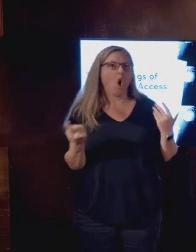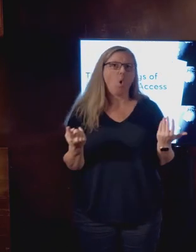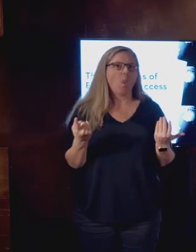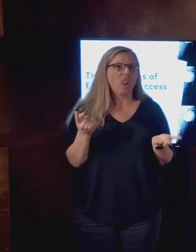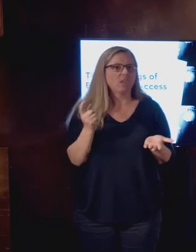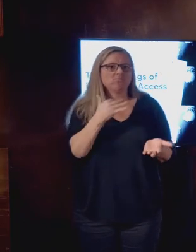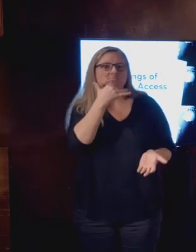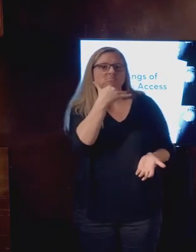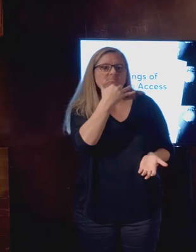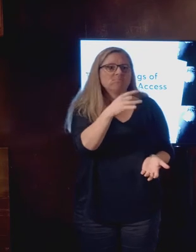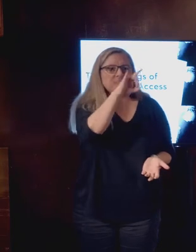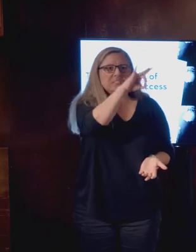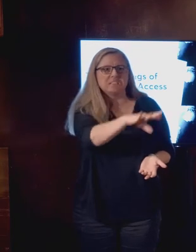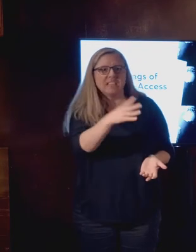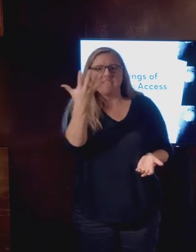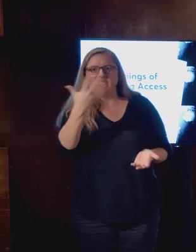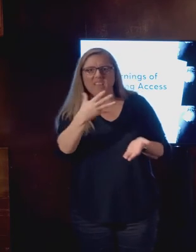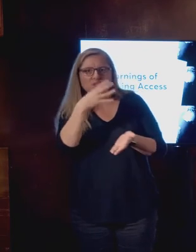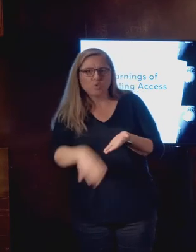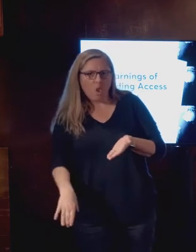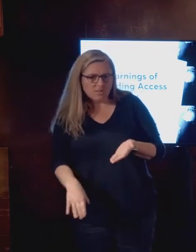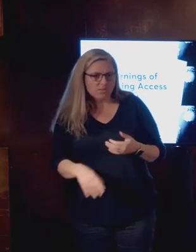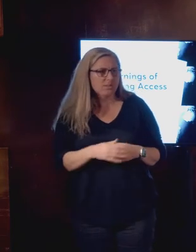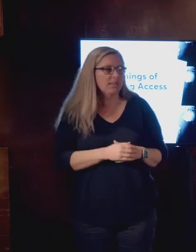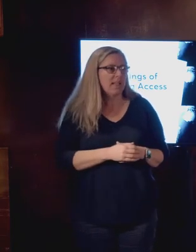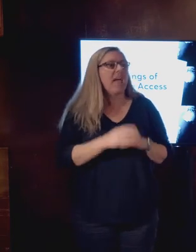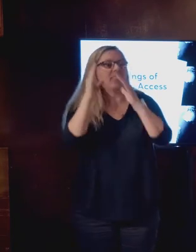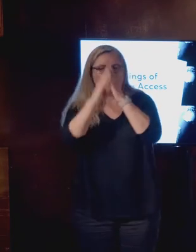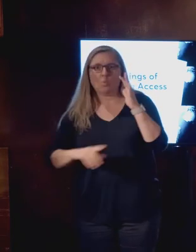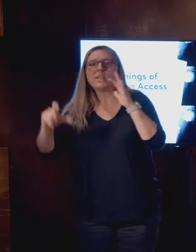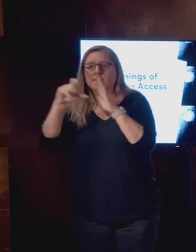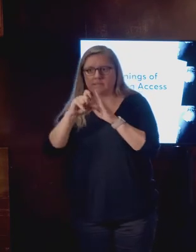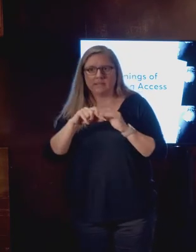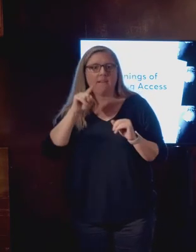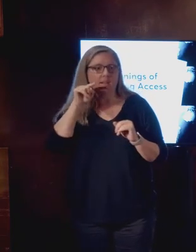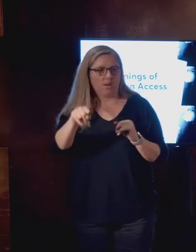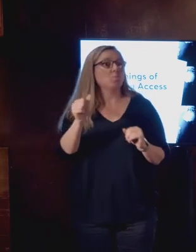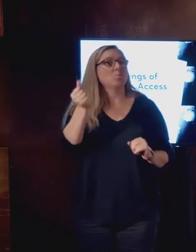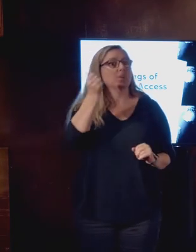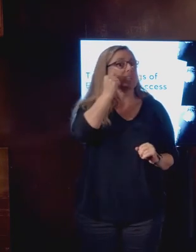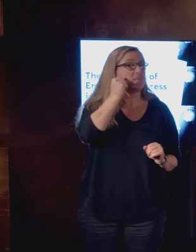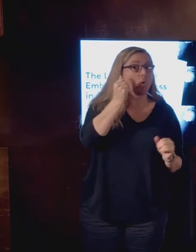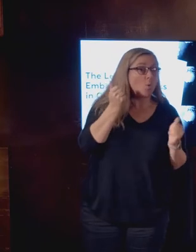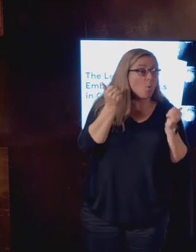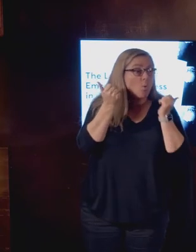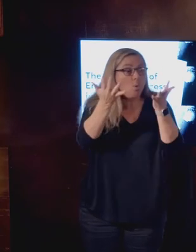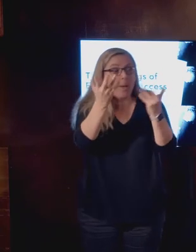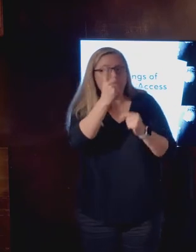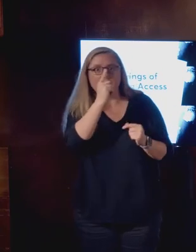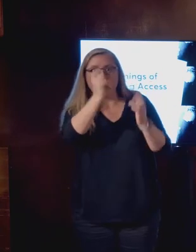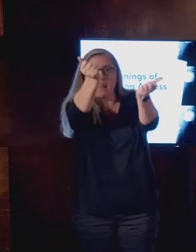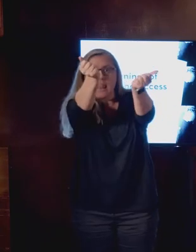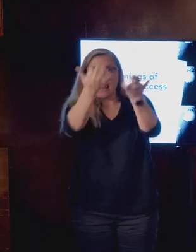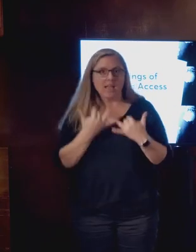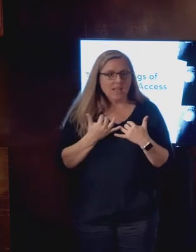something like 10, 15 bucks. Yeah. And then we had a Wednesday which was like, we know we're not going to get many people in there anyway,